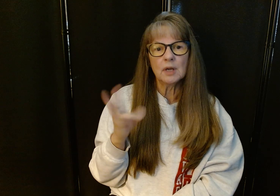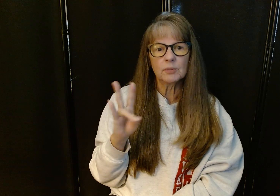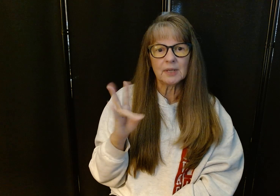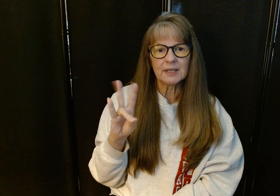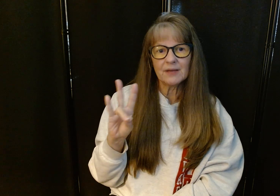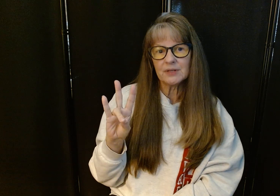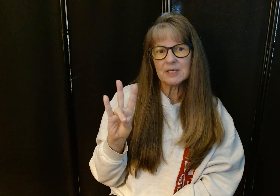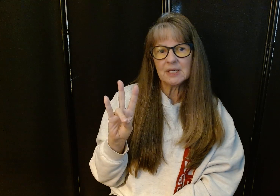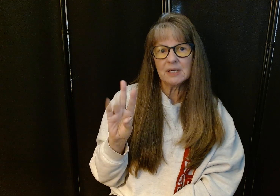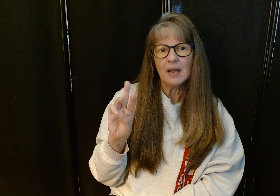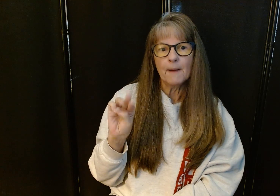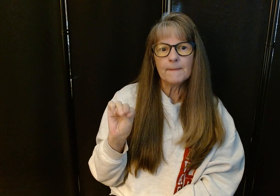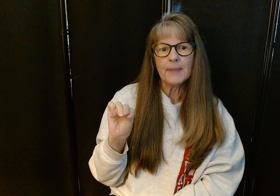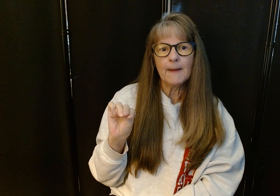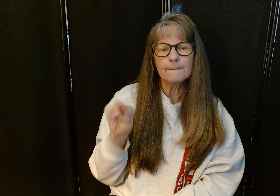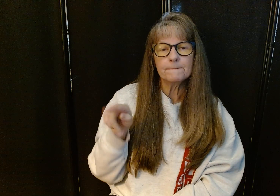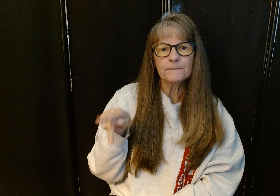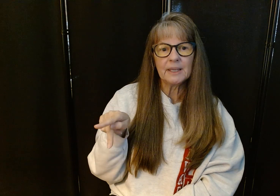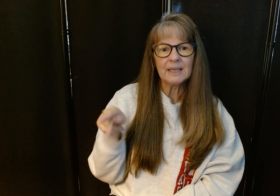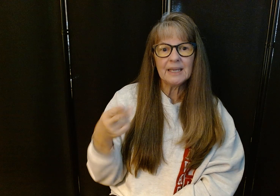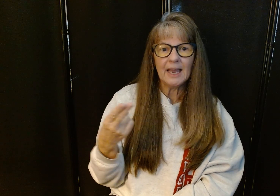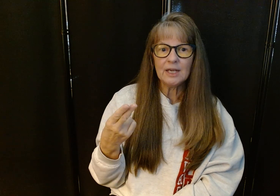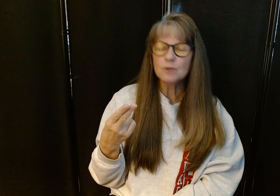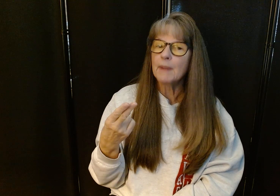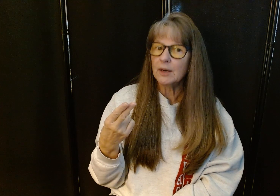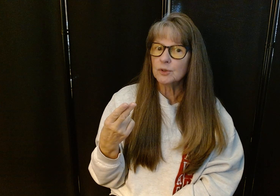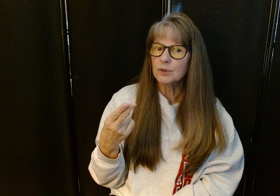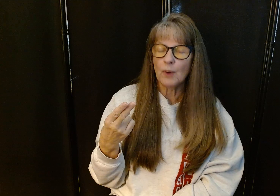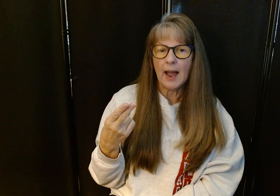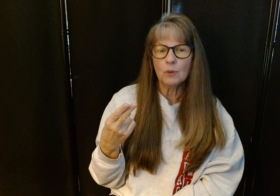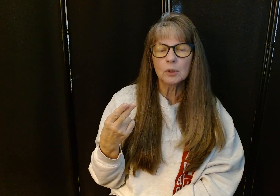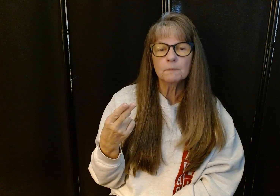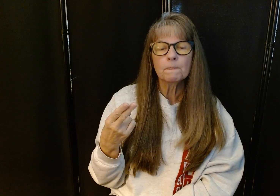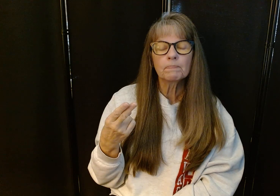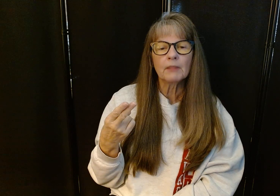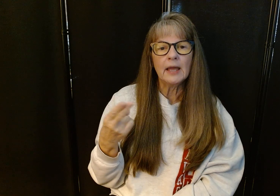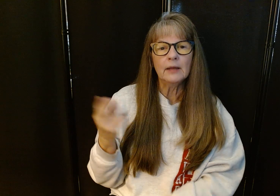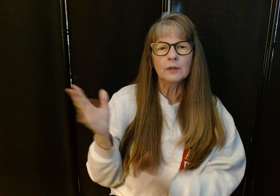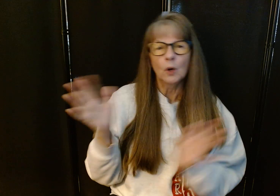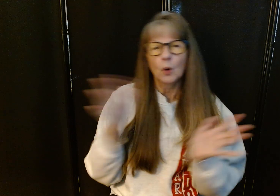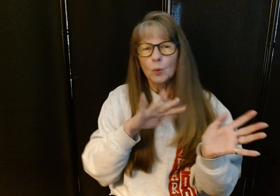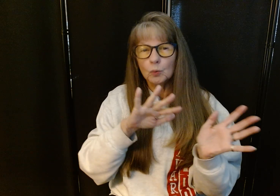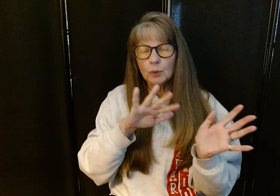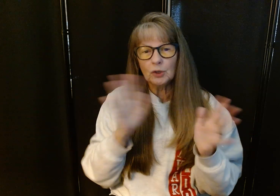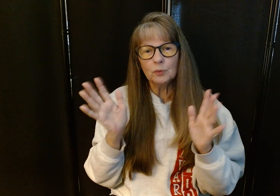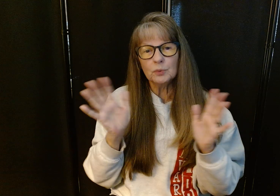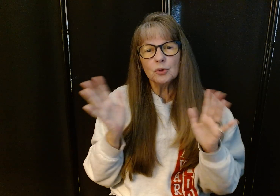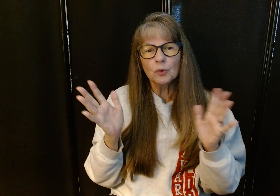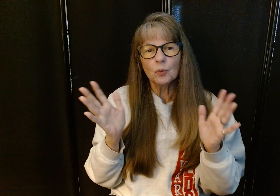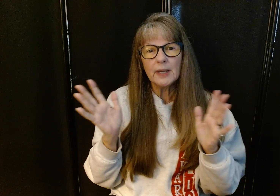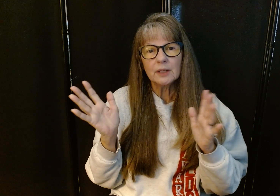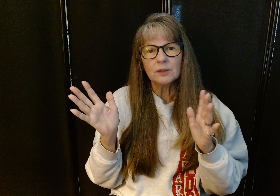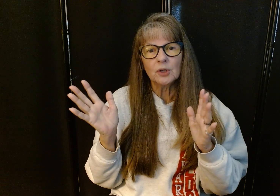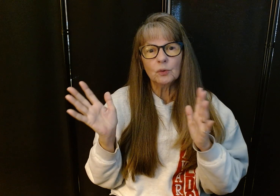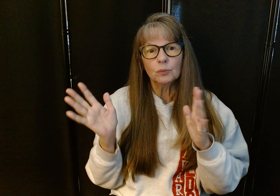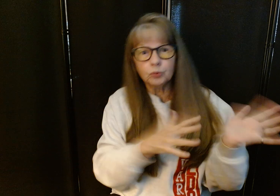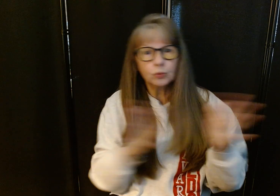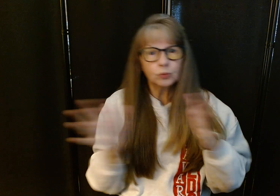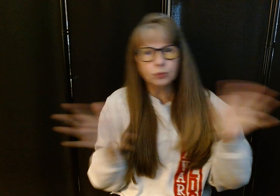like 17 mph, miles per hour. And you would do your wind,